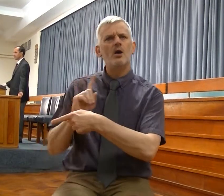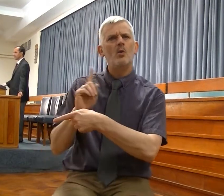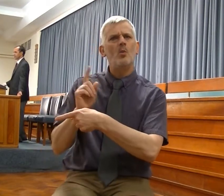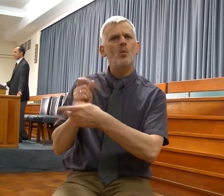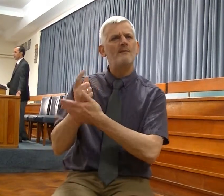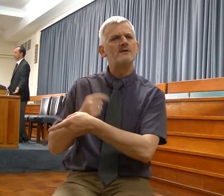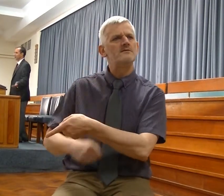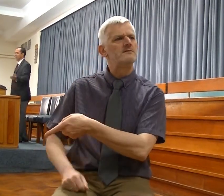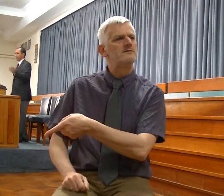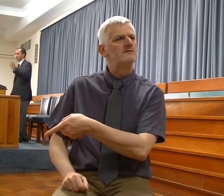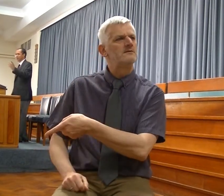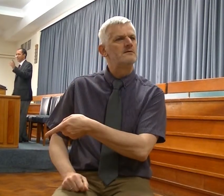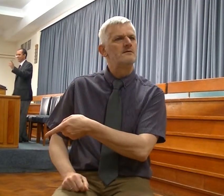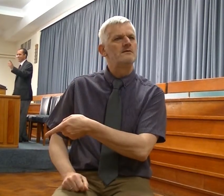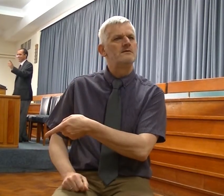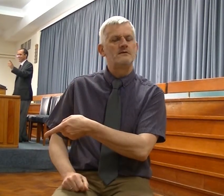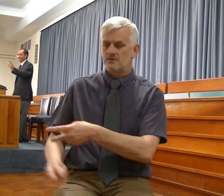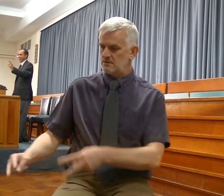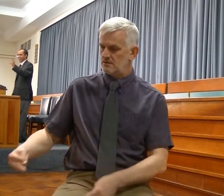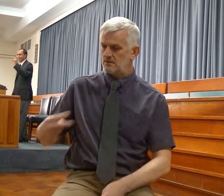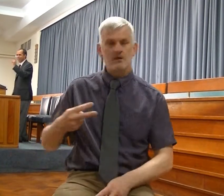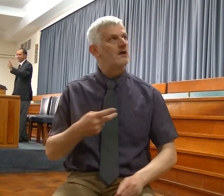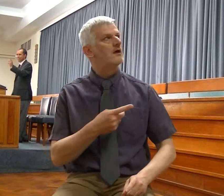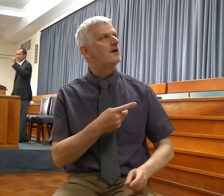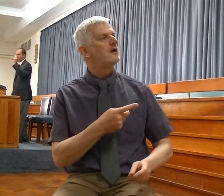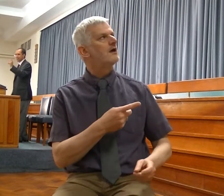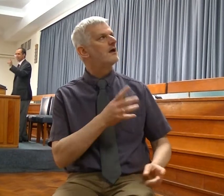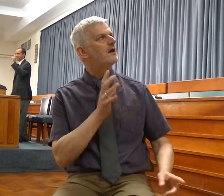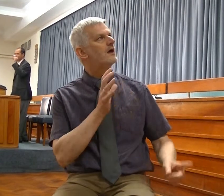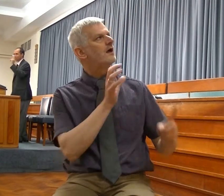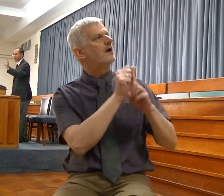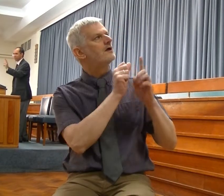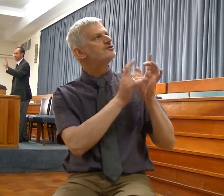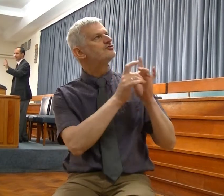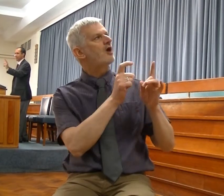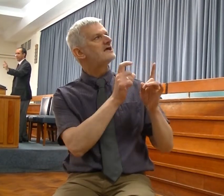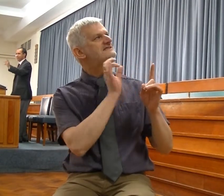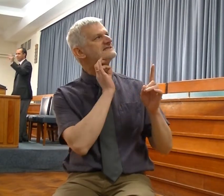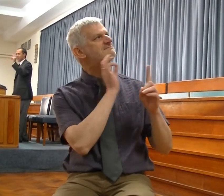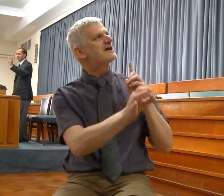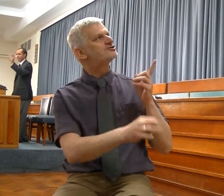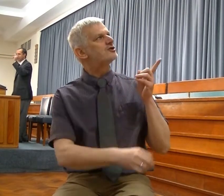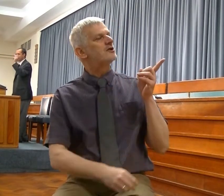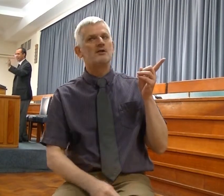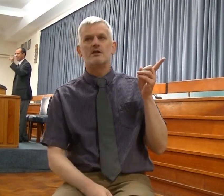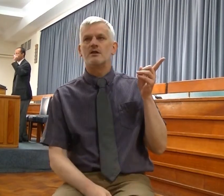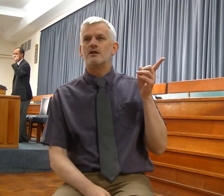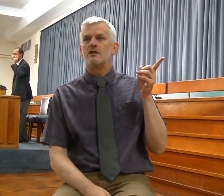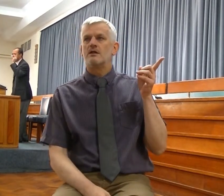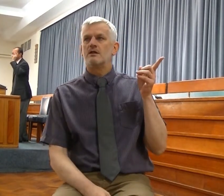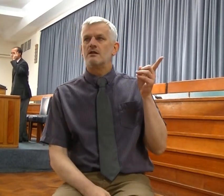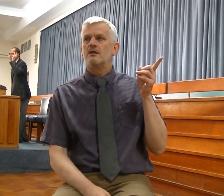him? Oh, he saw Christ. He realized that Christ is special. He realized